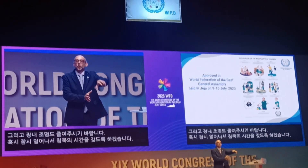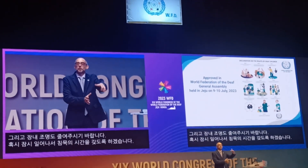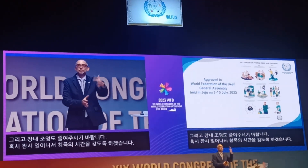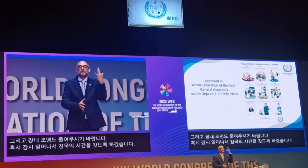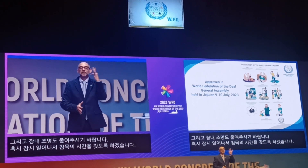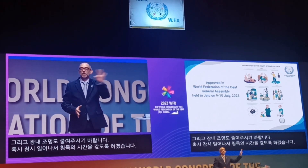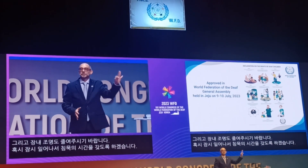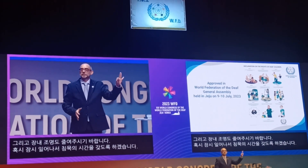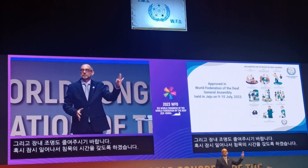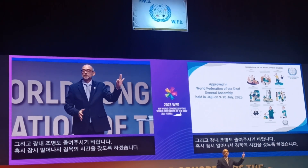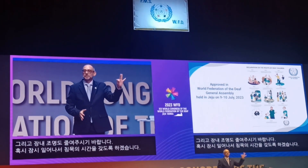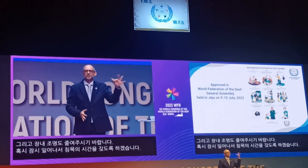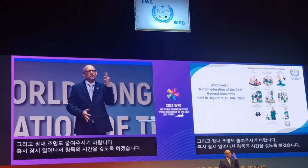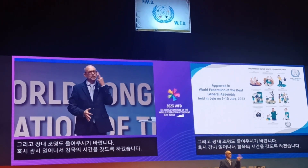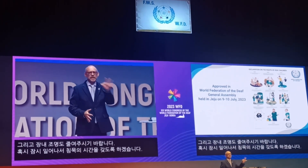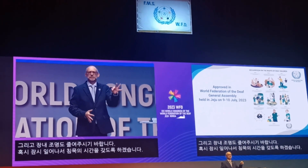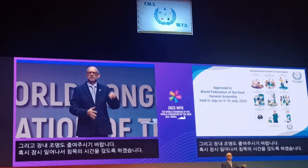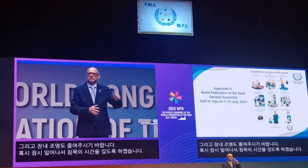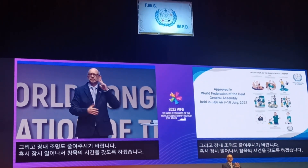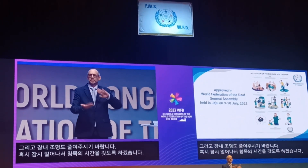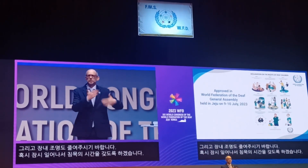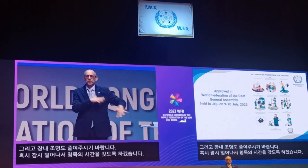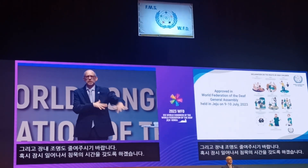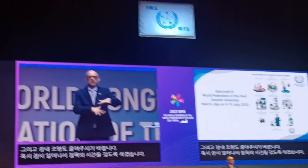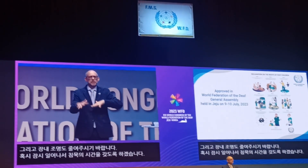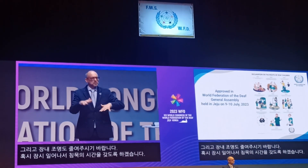come from France.